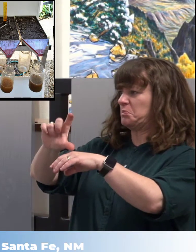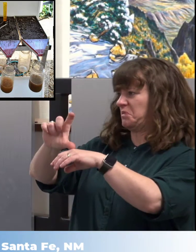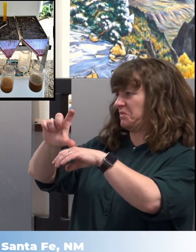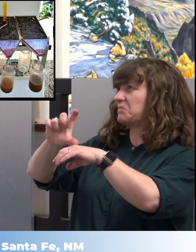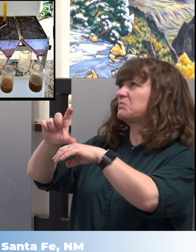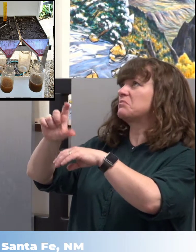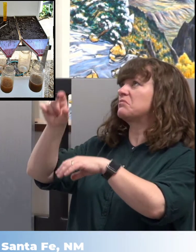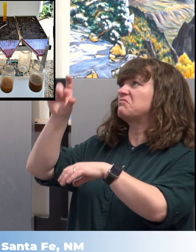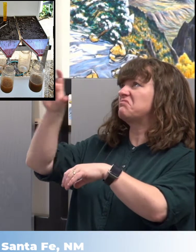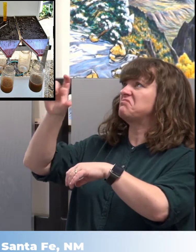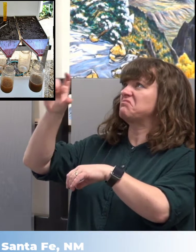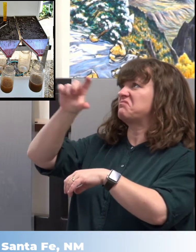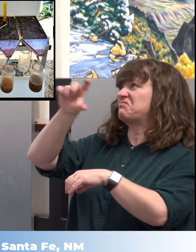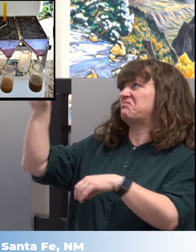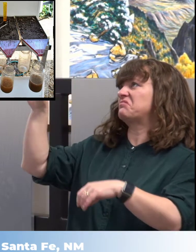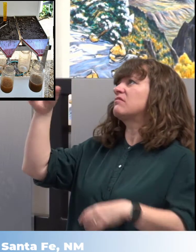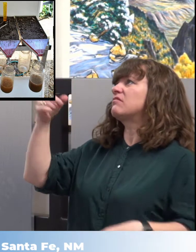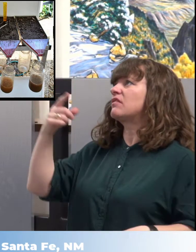maybe when you look at the water. Ah, okay.